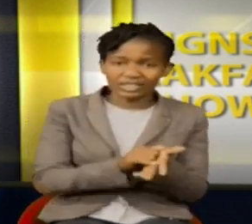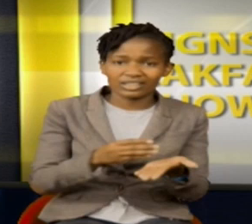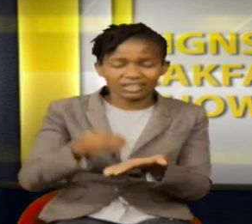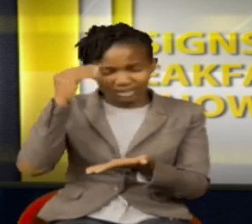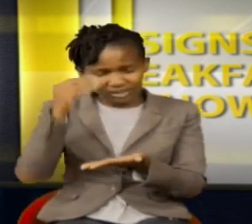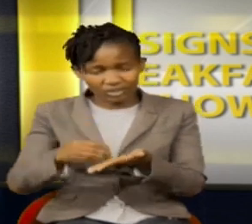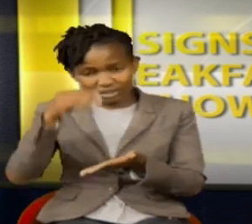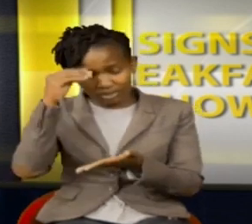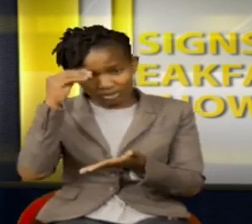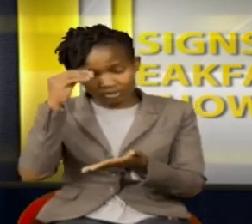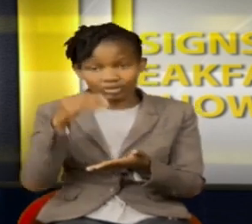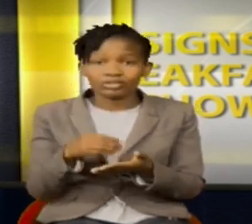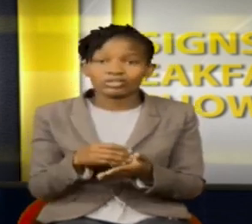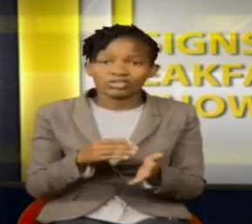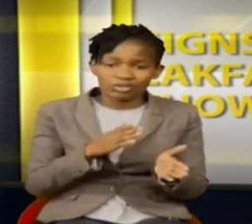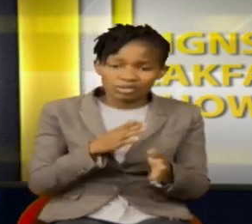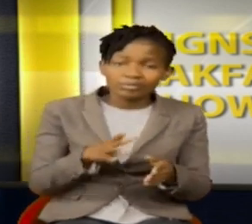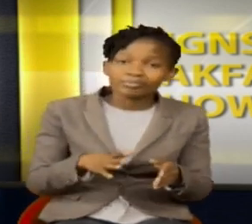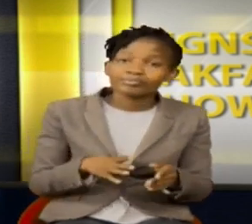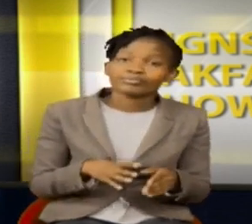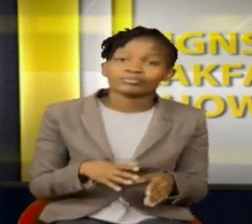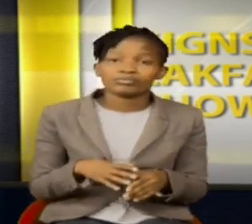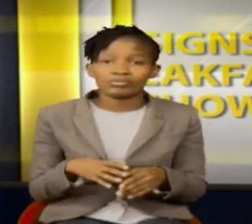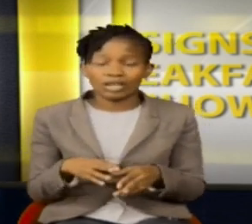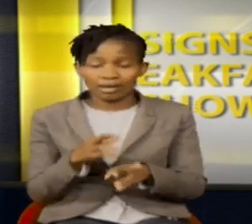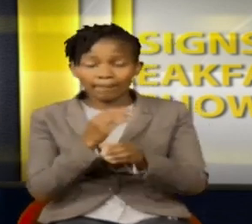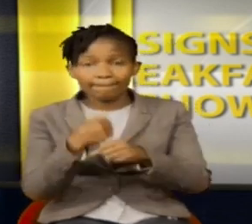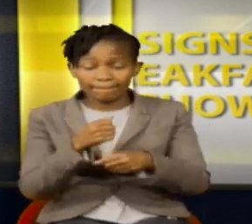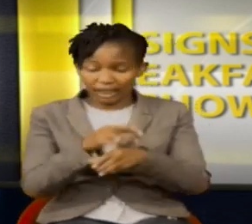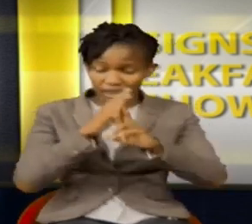preparing them for the real world. What is the real world, Kaxton? The real world means